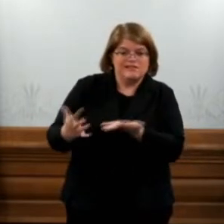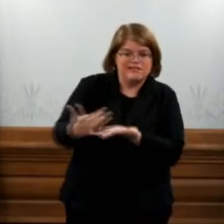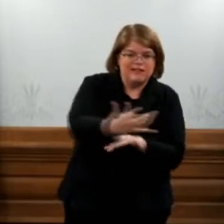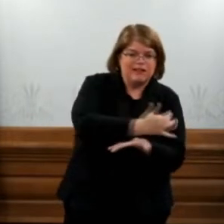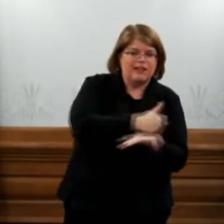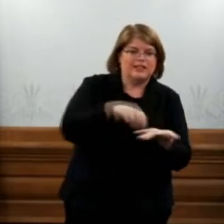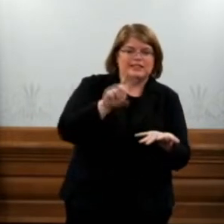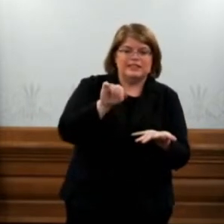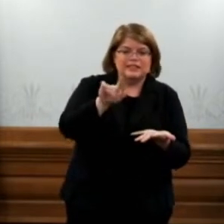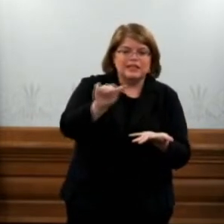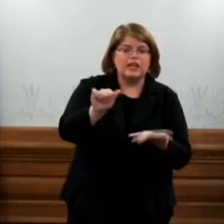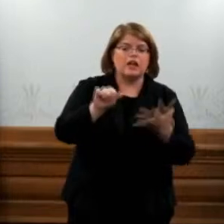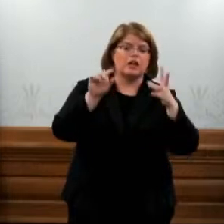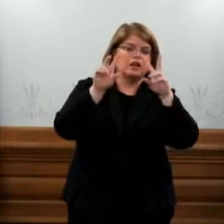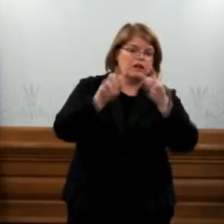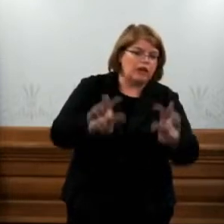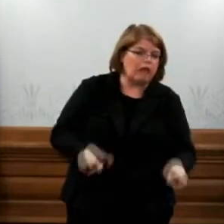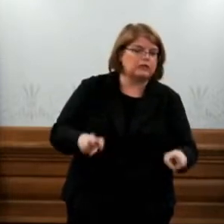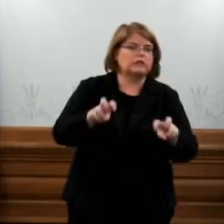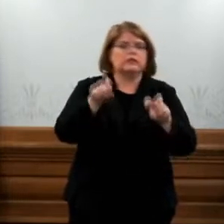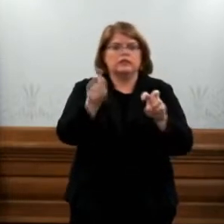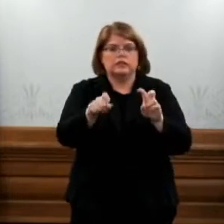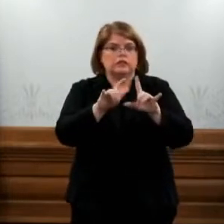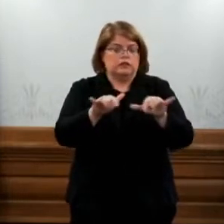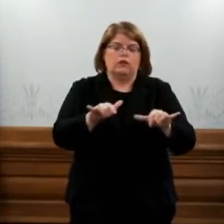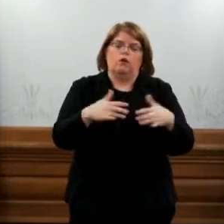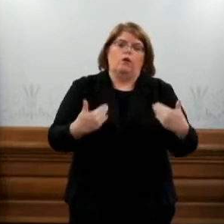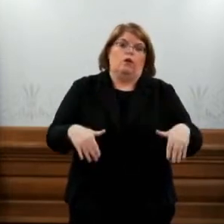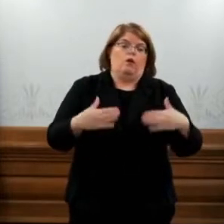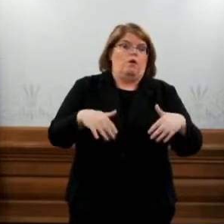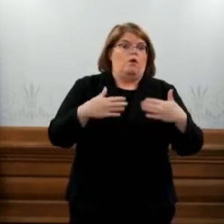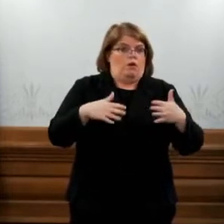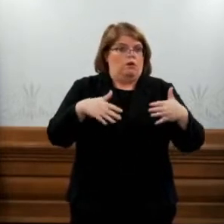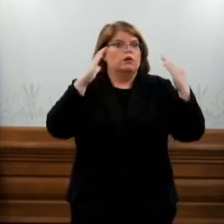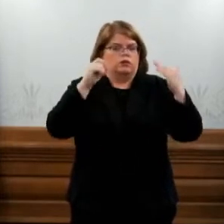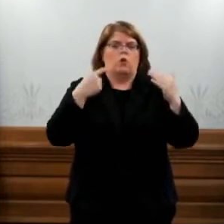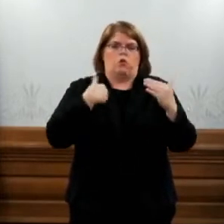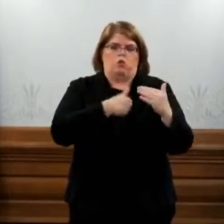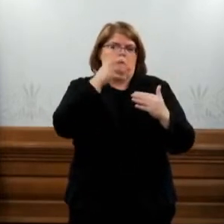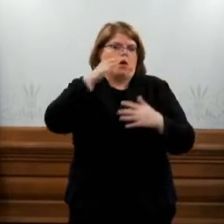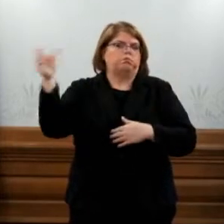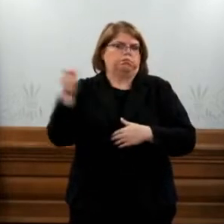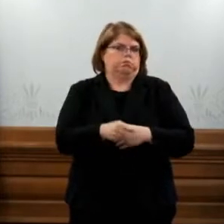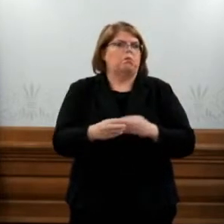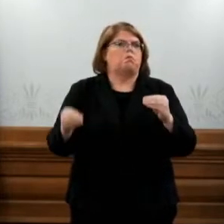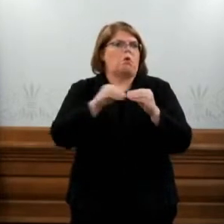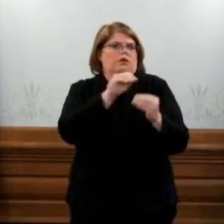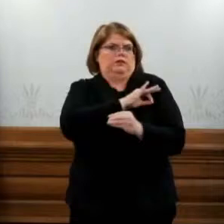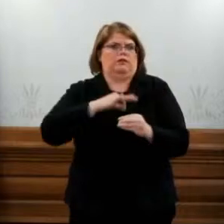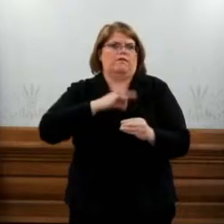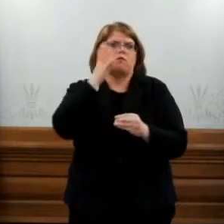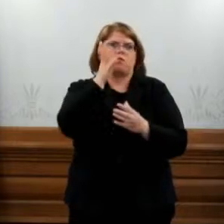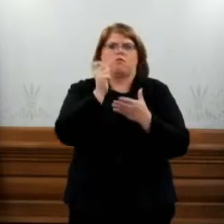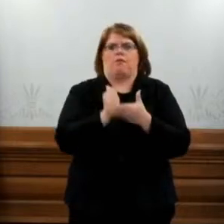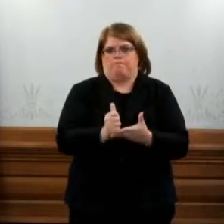and analysis are increasing dramatically. So to get additional informatics help will be helpful for us.